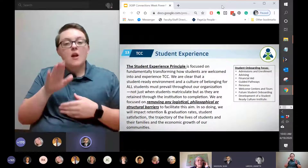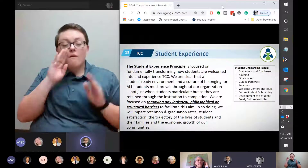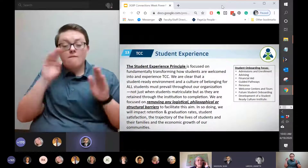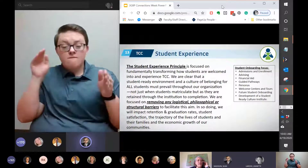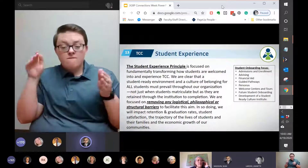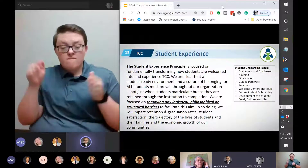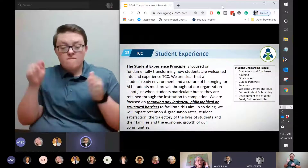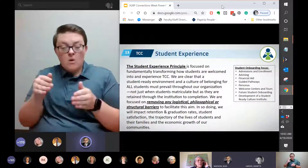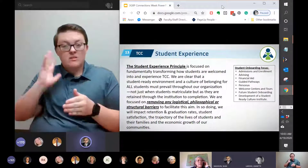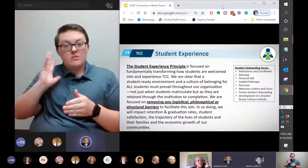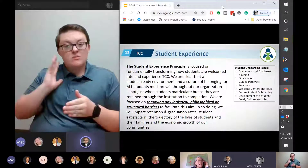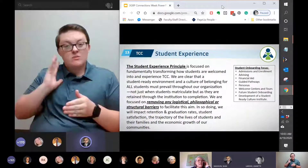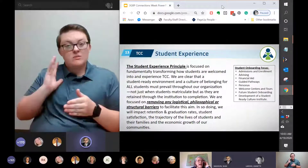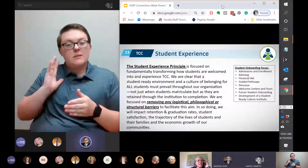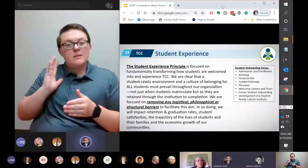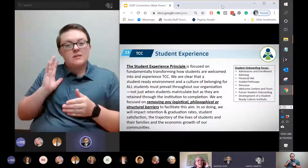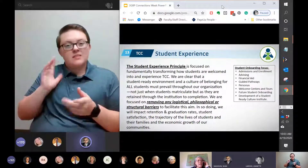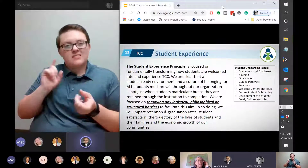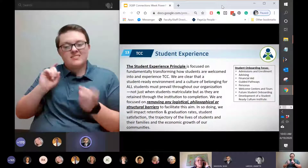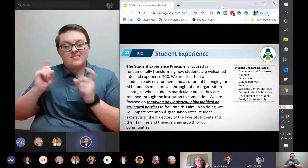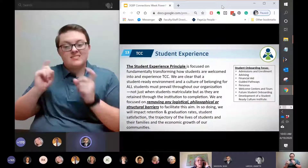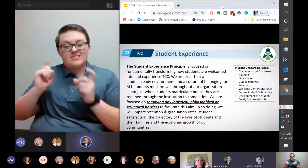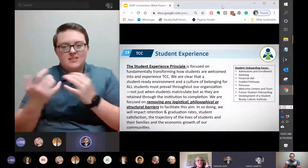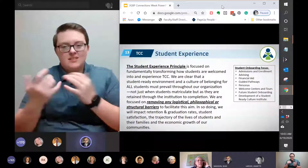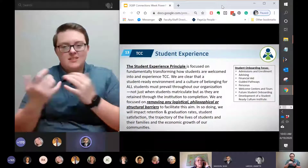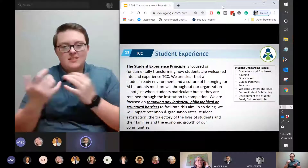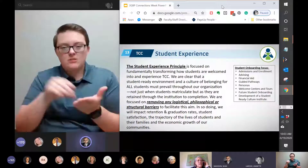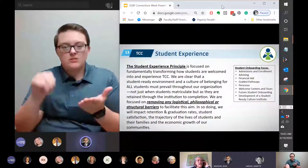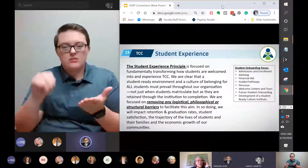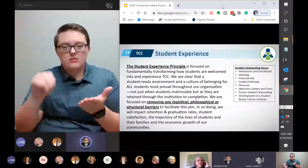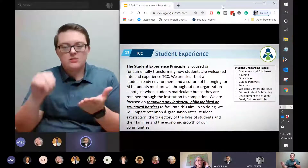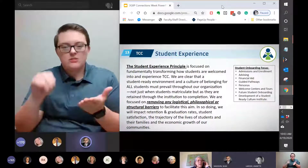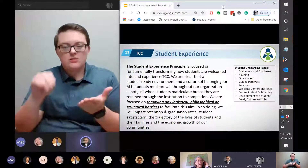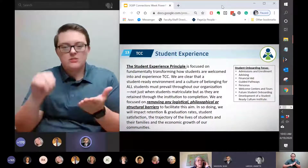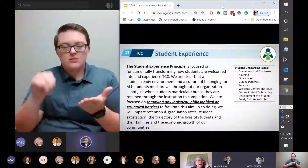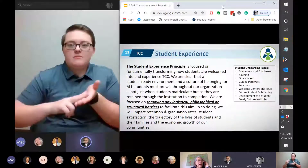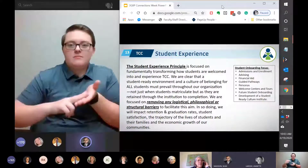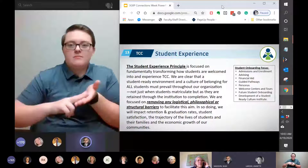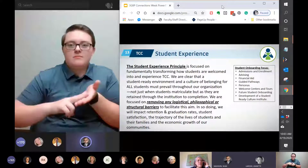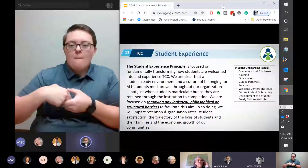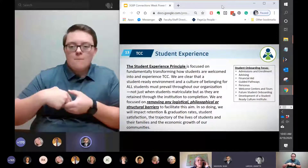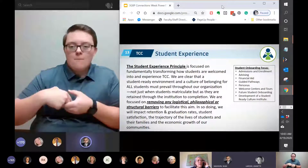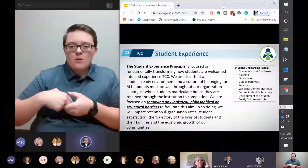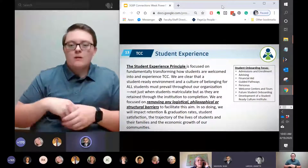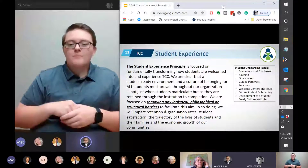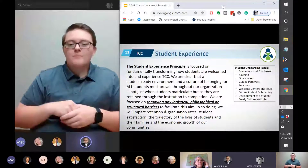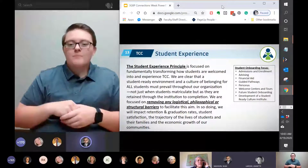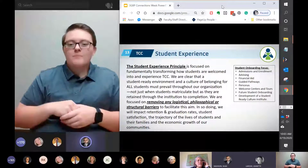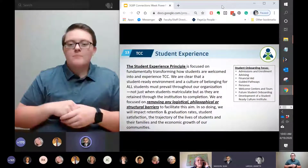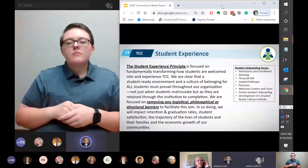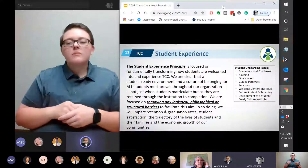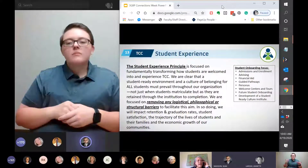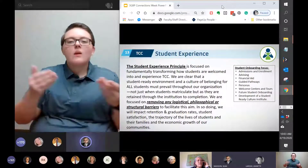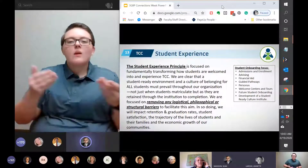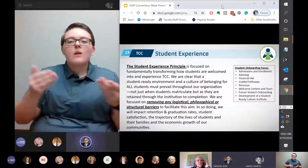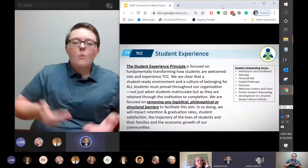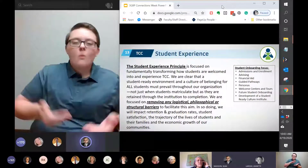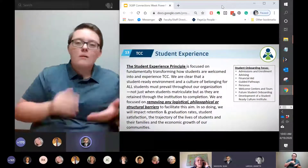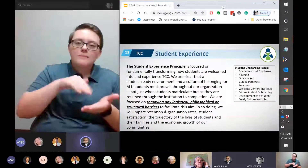student onboarding. The advisory panel has prioritized the work related to this effort: welcome centers and